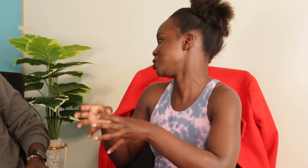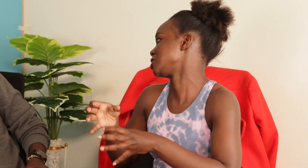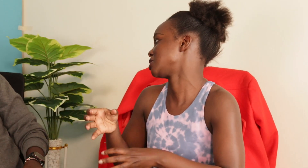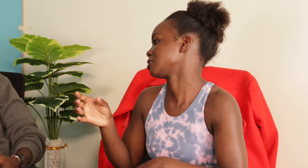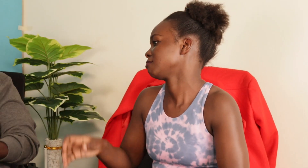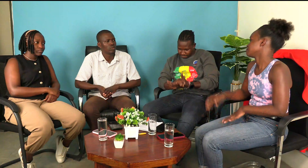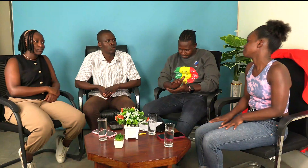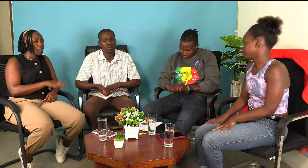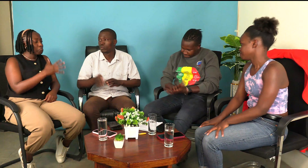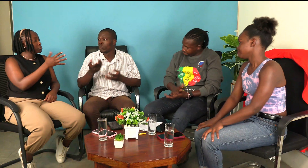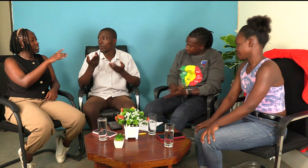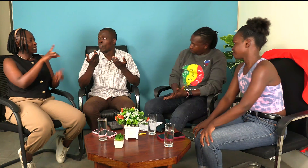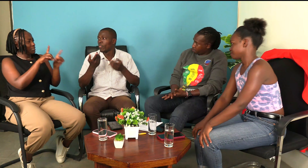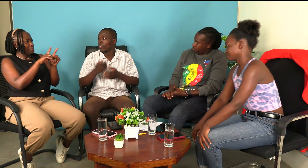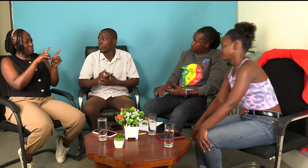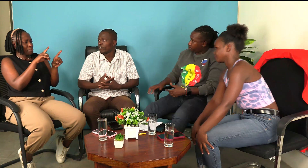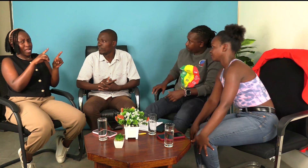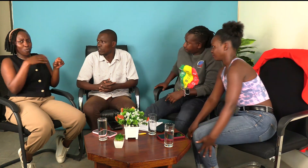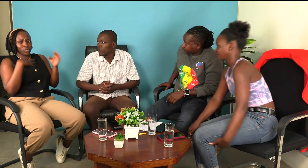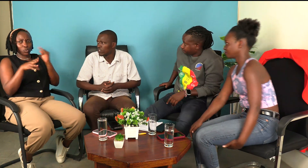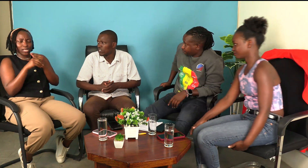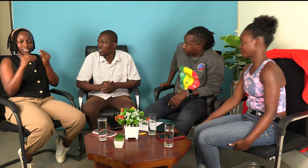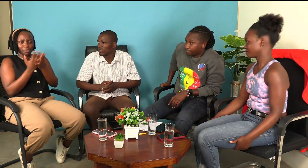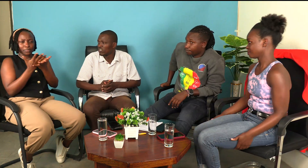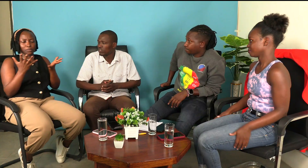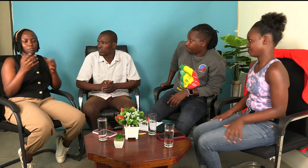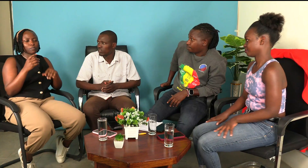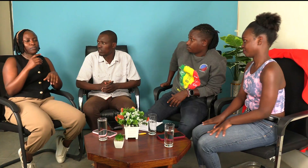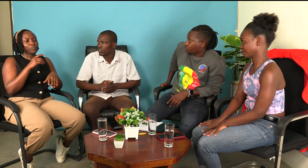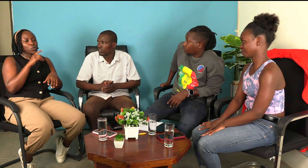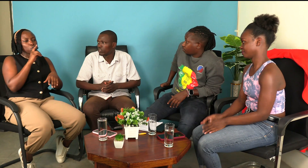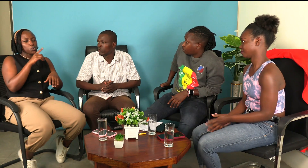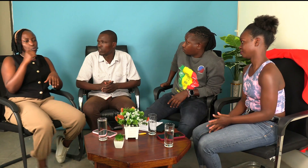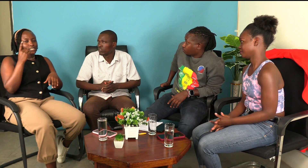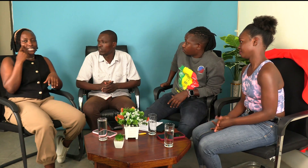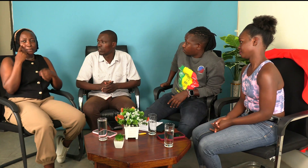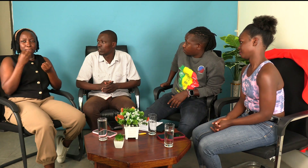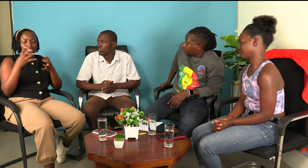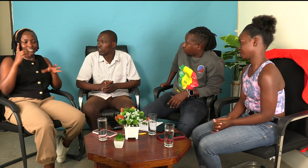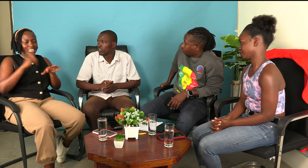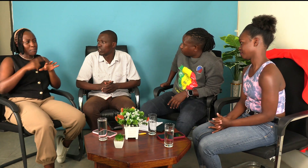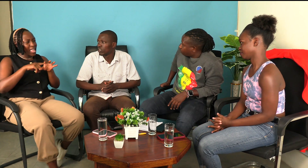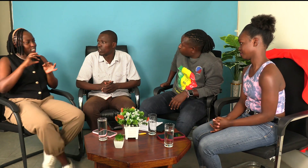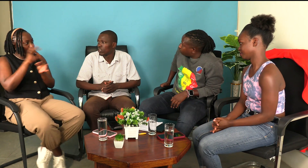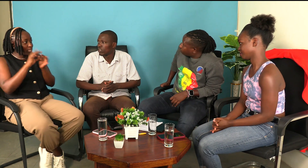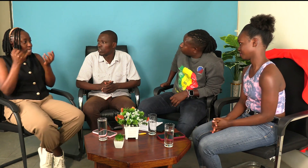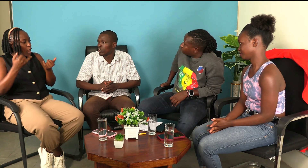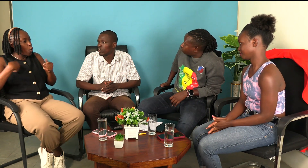lucky enough. So being in the deaf community, you need to volunteer. Yeah, I'd also like to add something. You see that